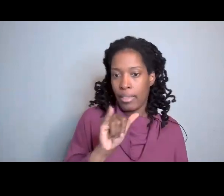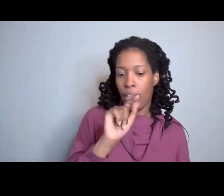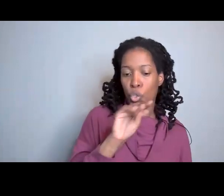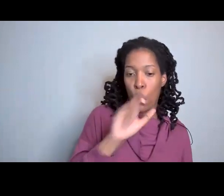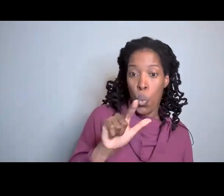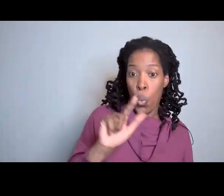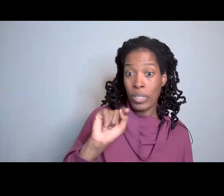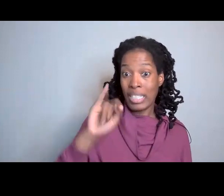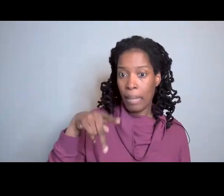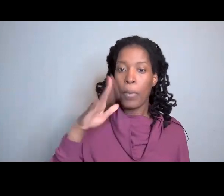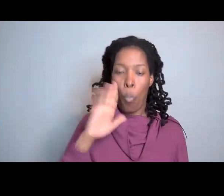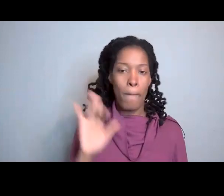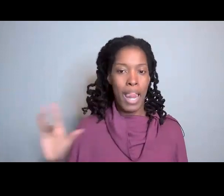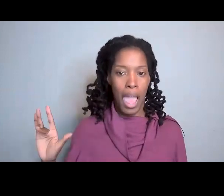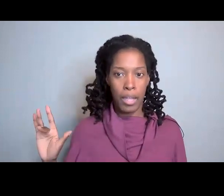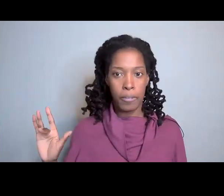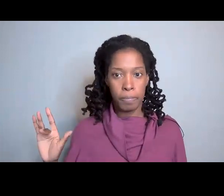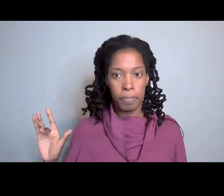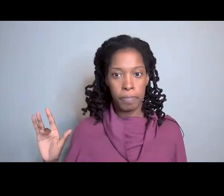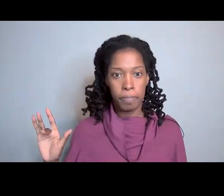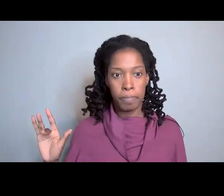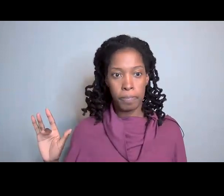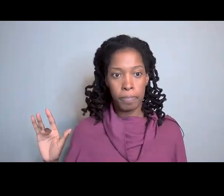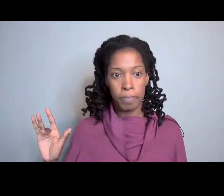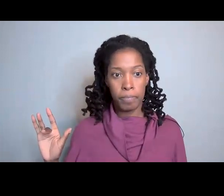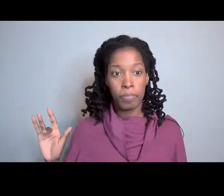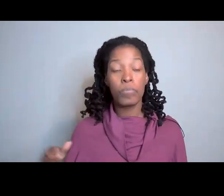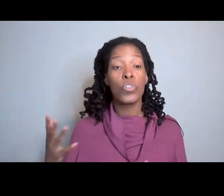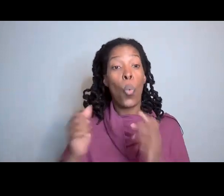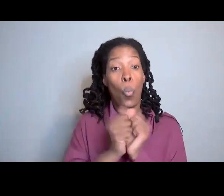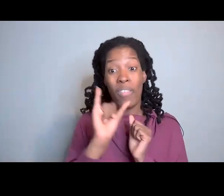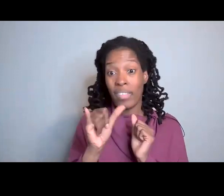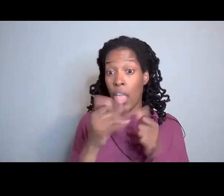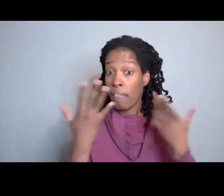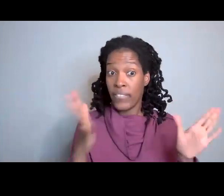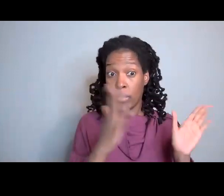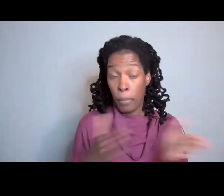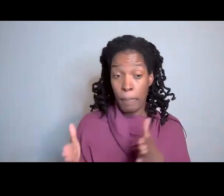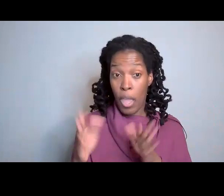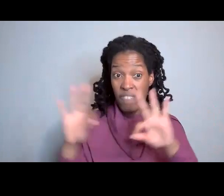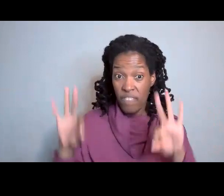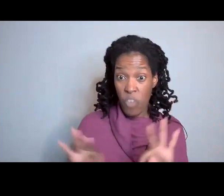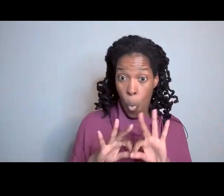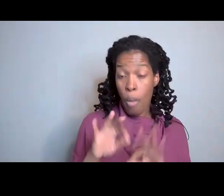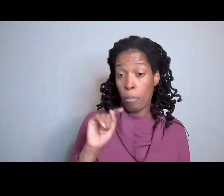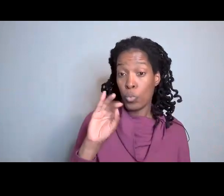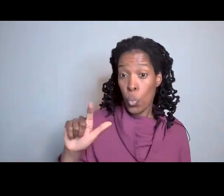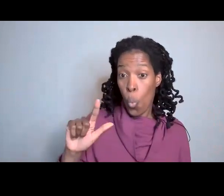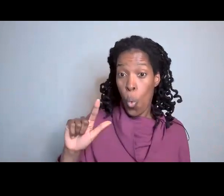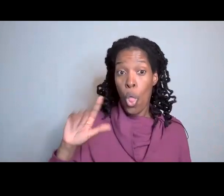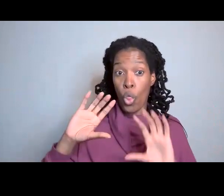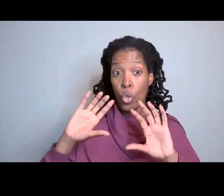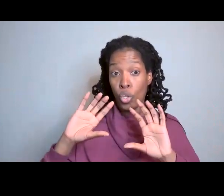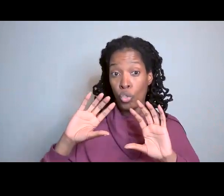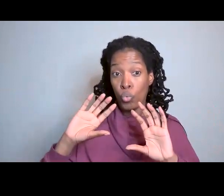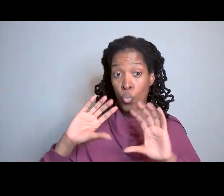with the Prepare Form tool group open, you can right-click, you can access the menu,